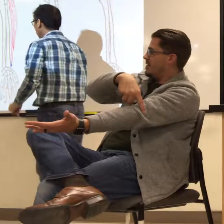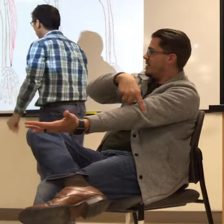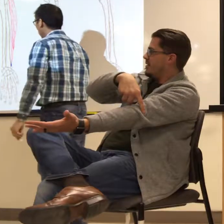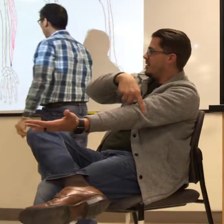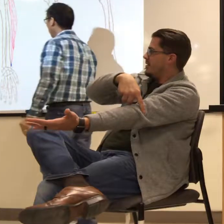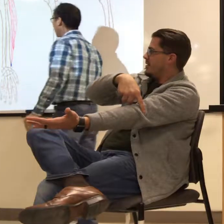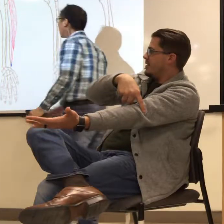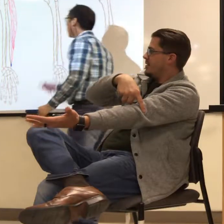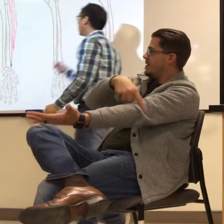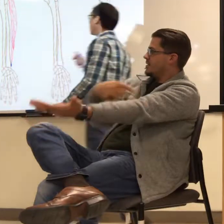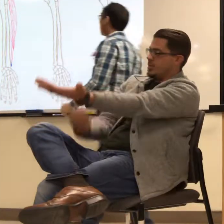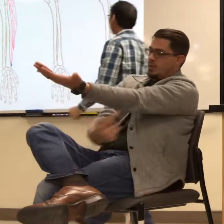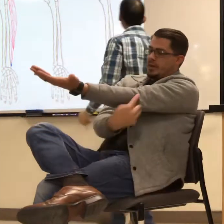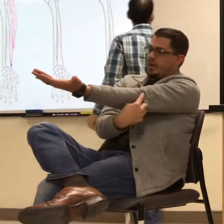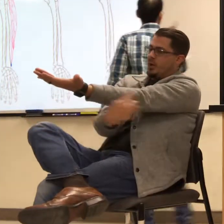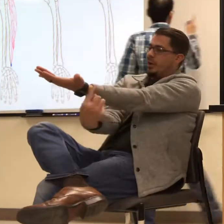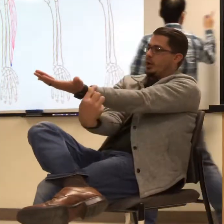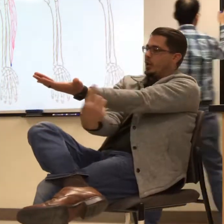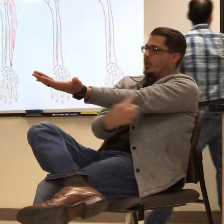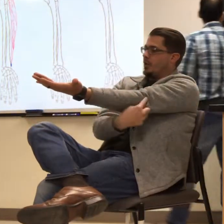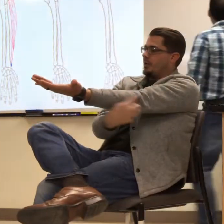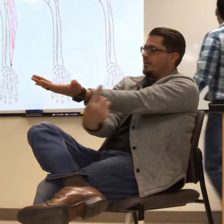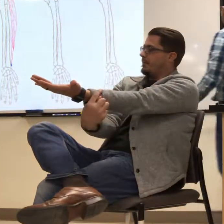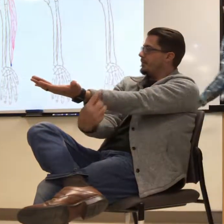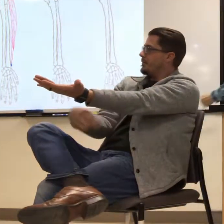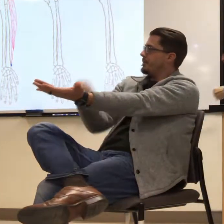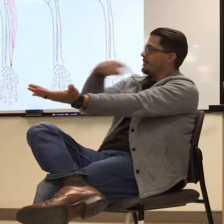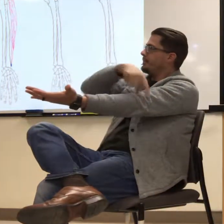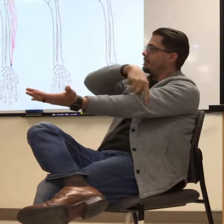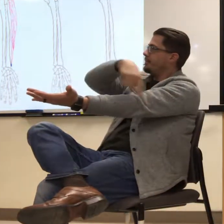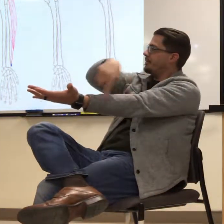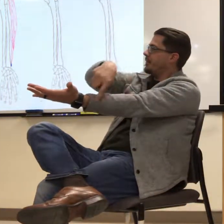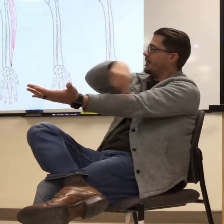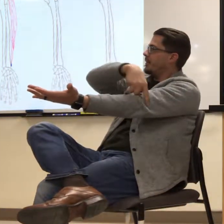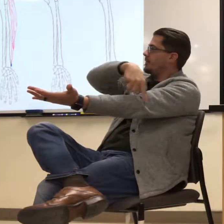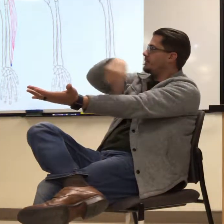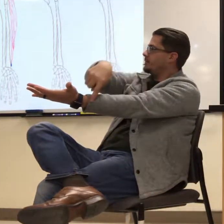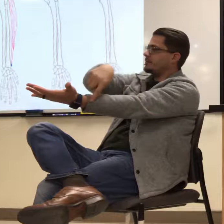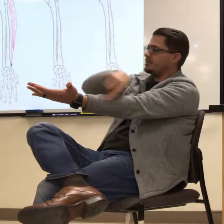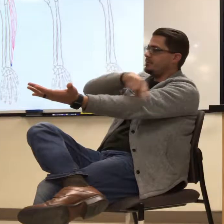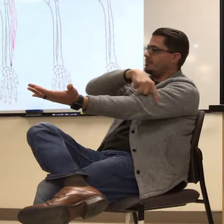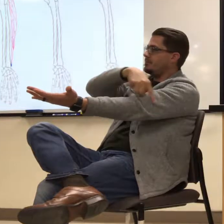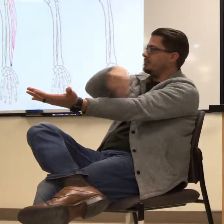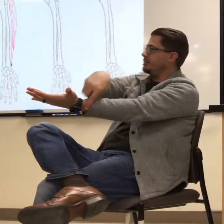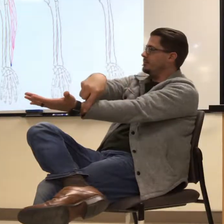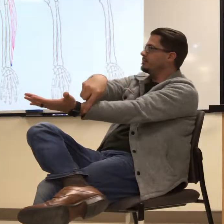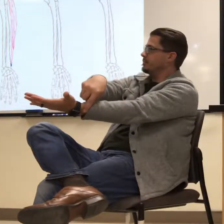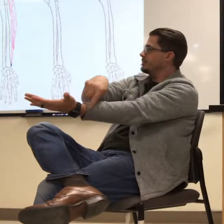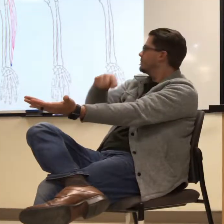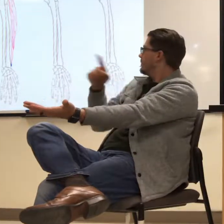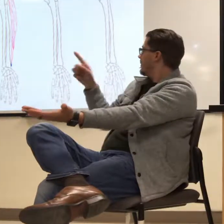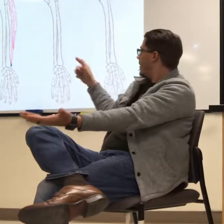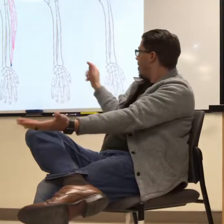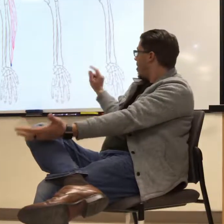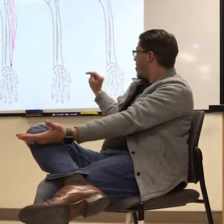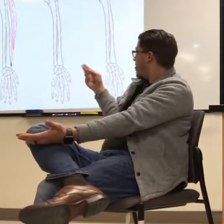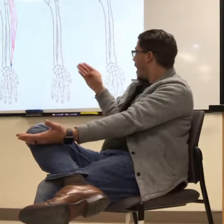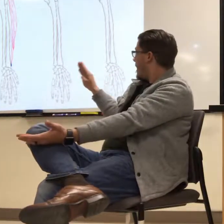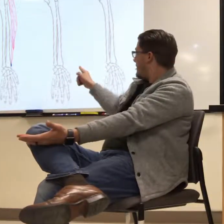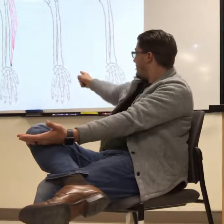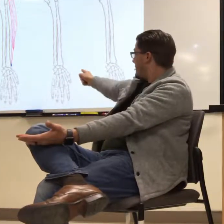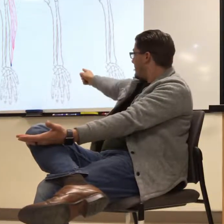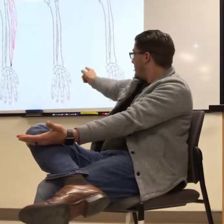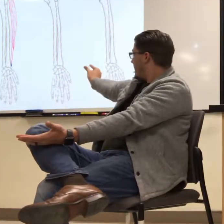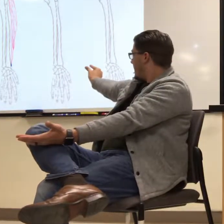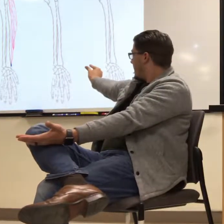So this first one here is the Brachioradialis. They call it